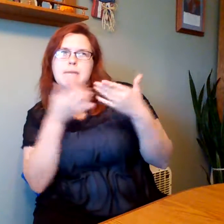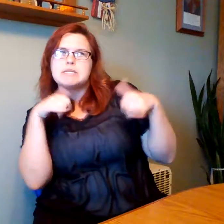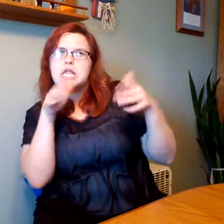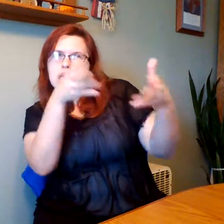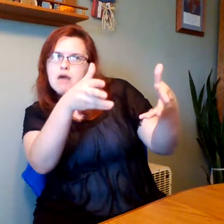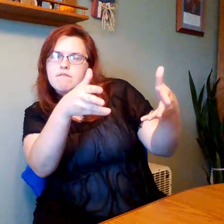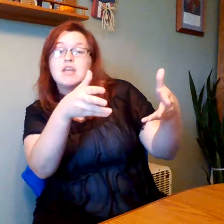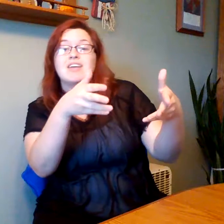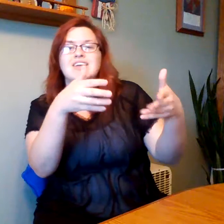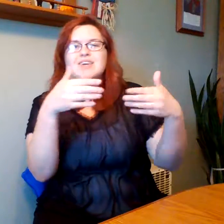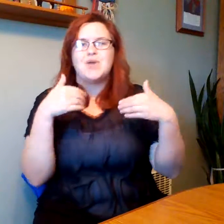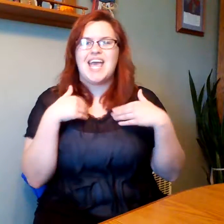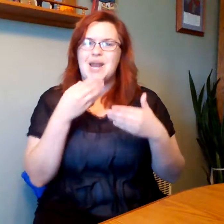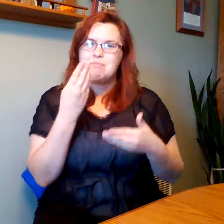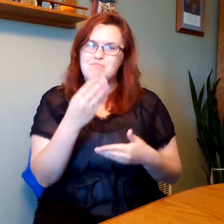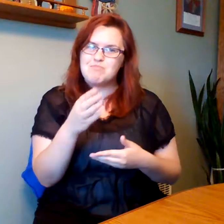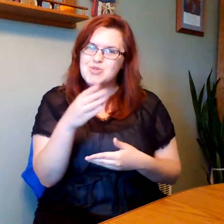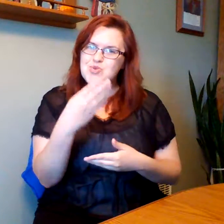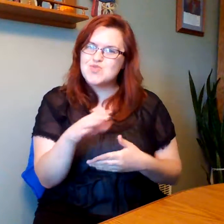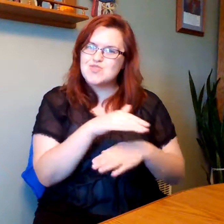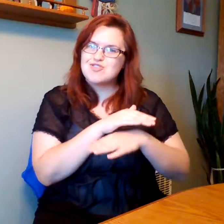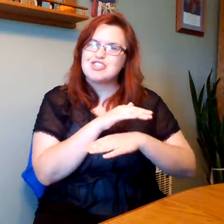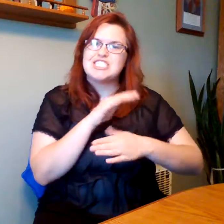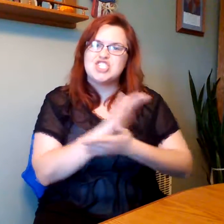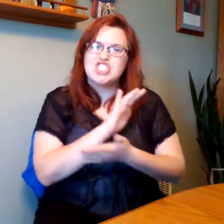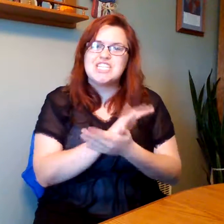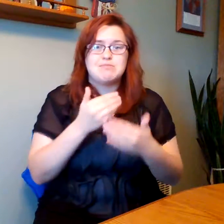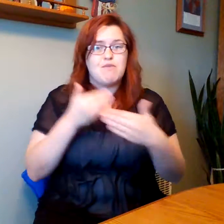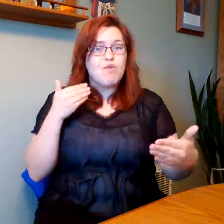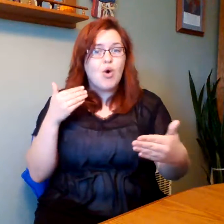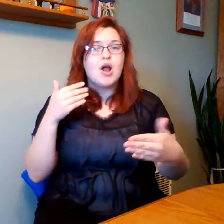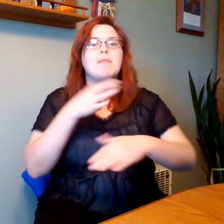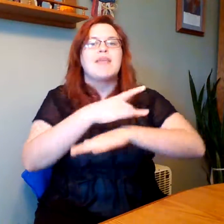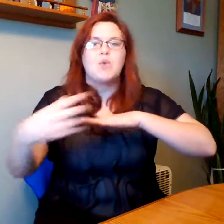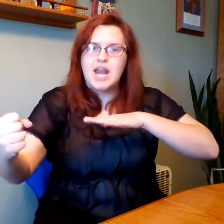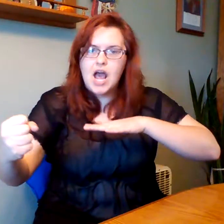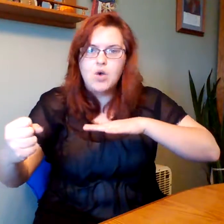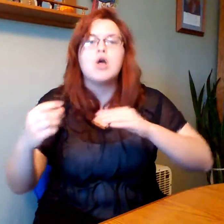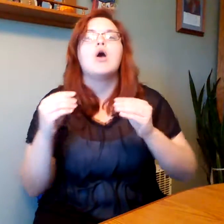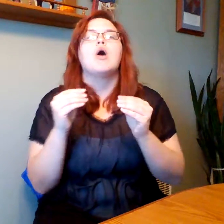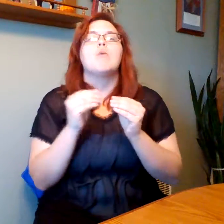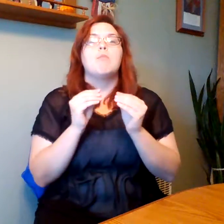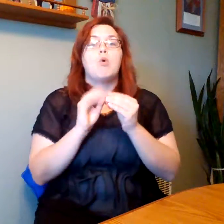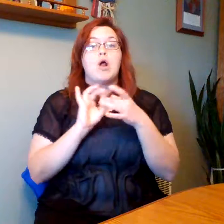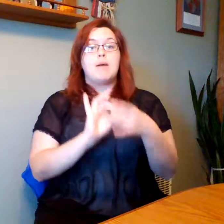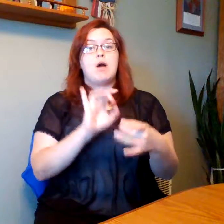we ran out of. We'll have more on Wednesday, and they're online. More on that in a minute.